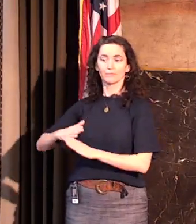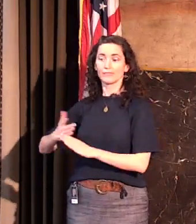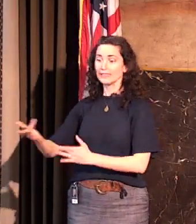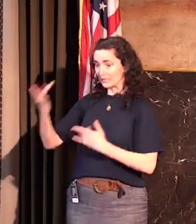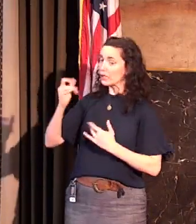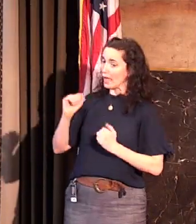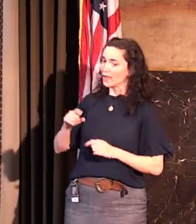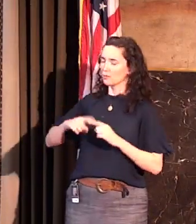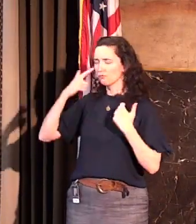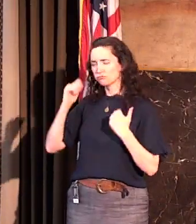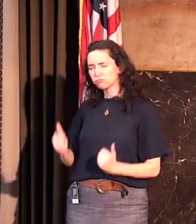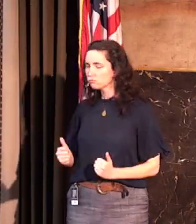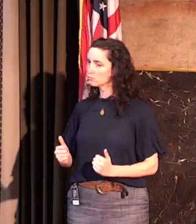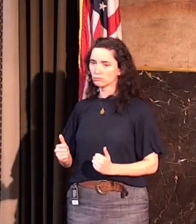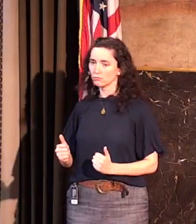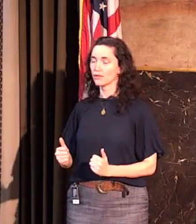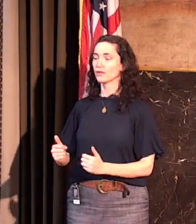variant.